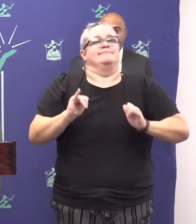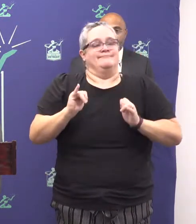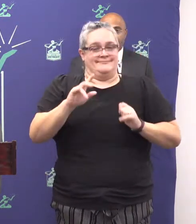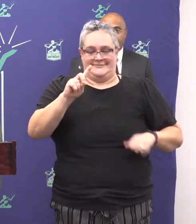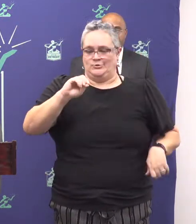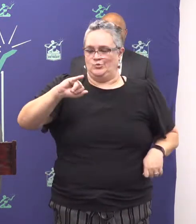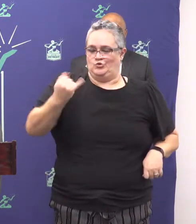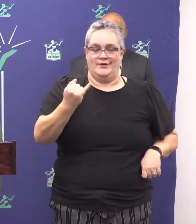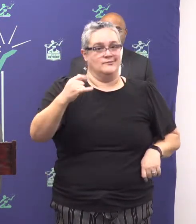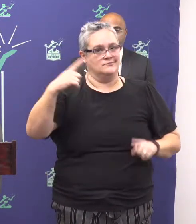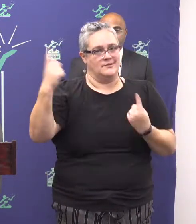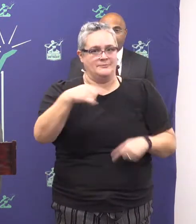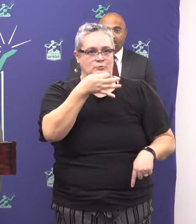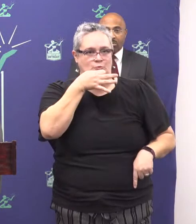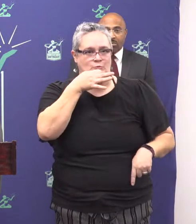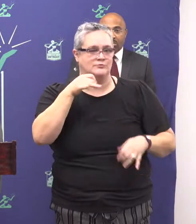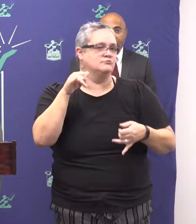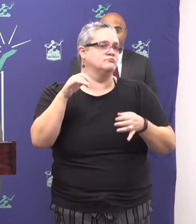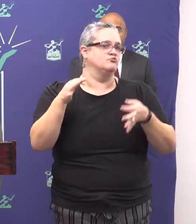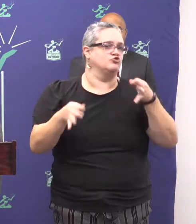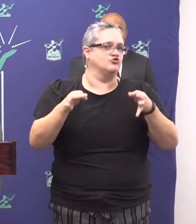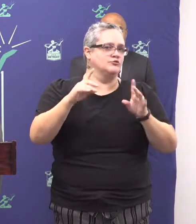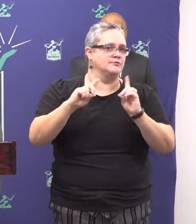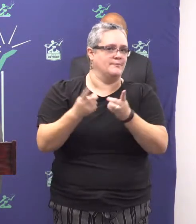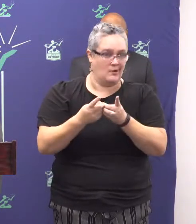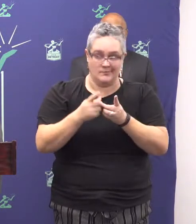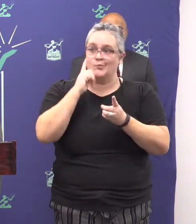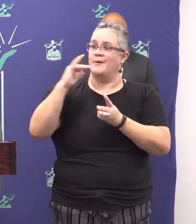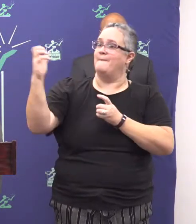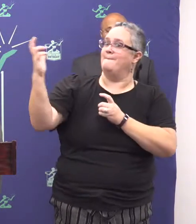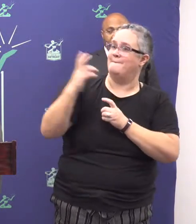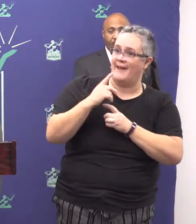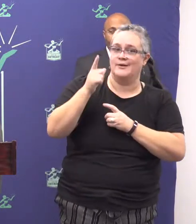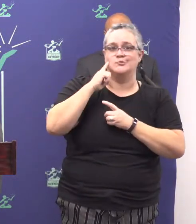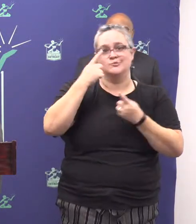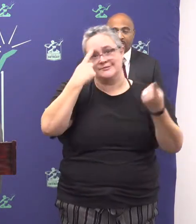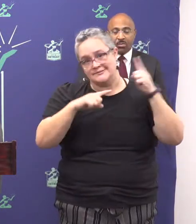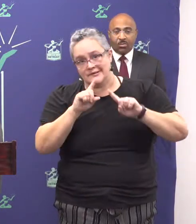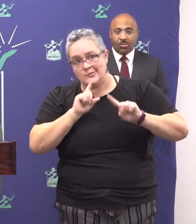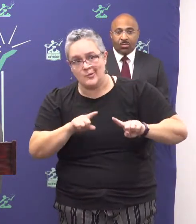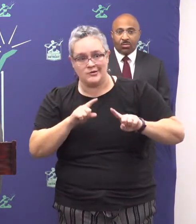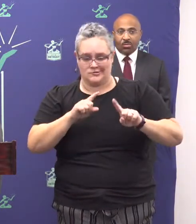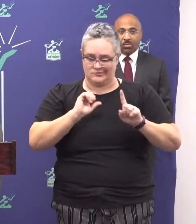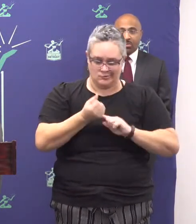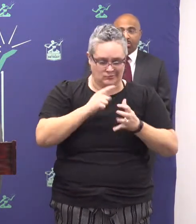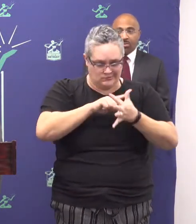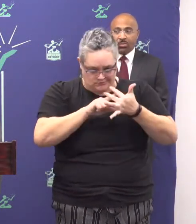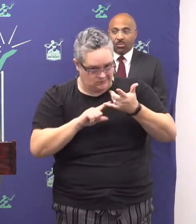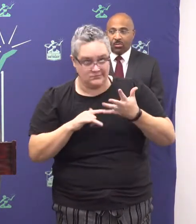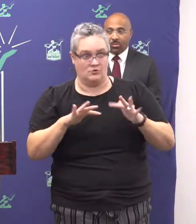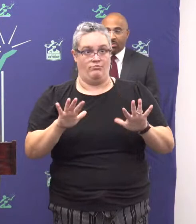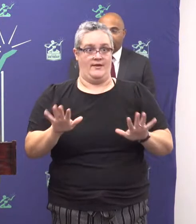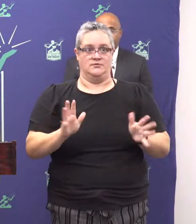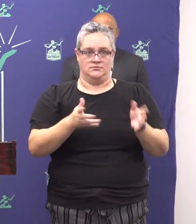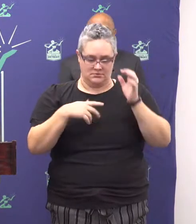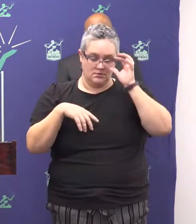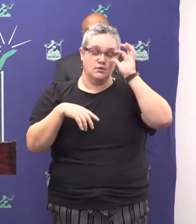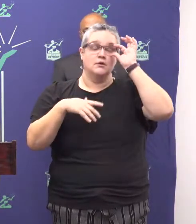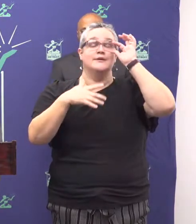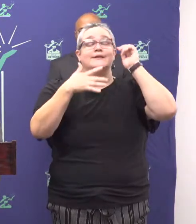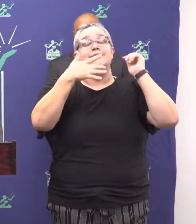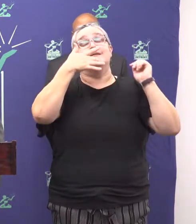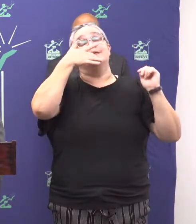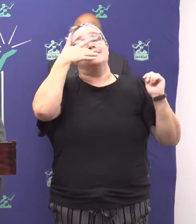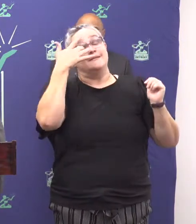was going to be in here very quickly. We were going to be back into consent order situations and the like. Fortunately, the